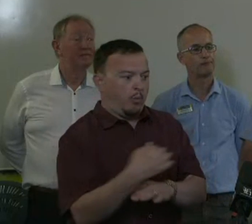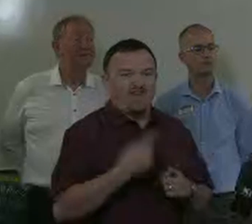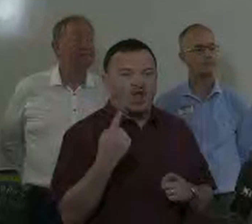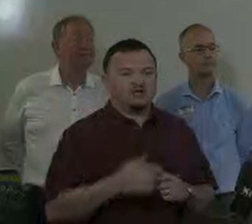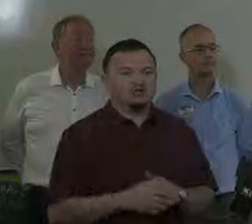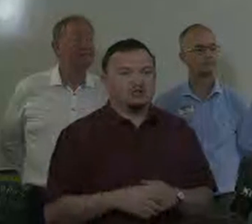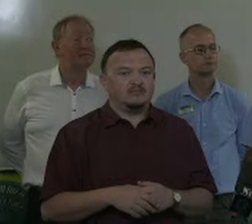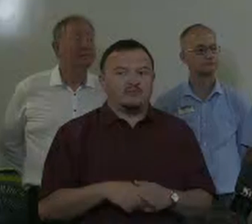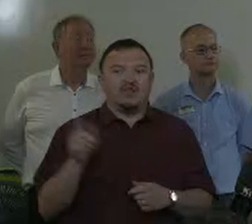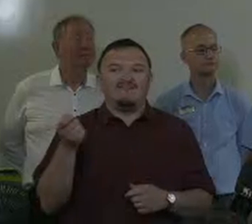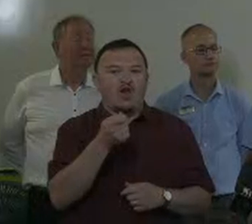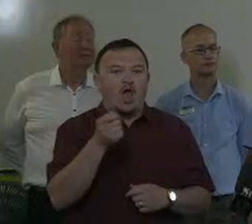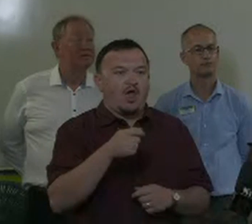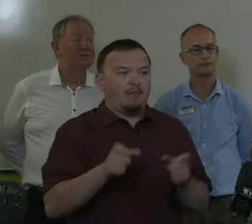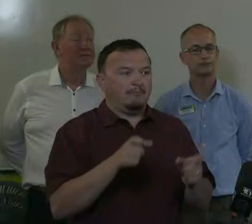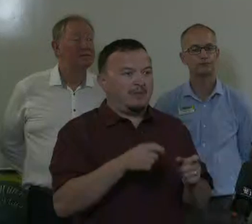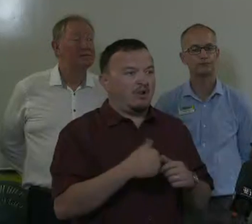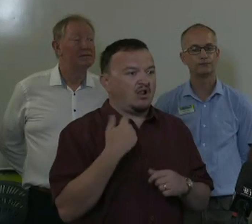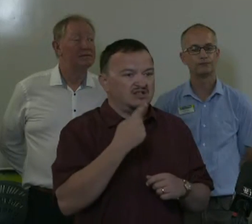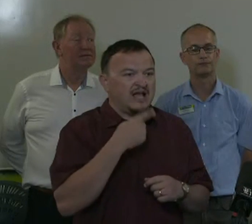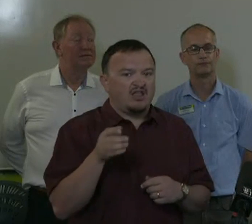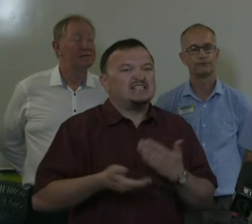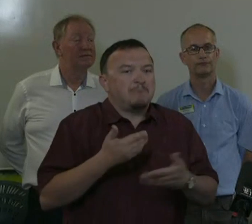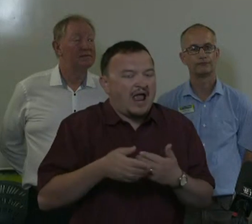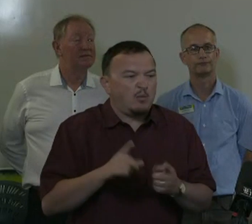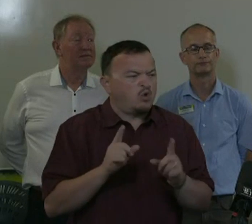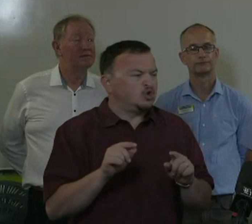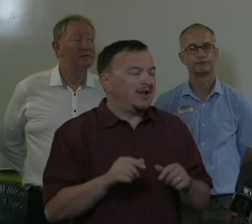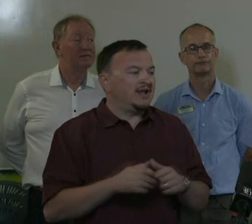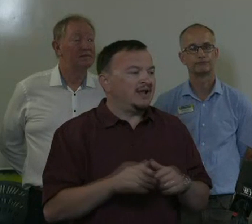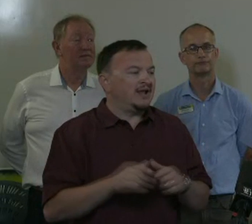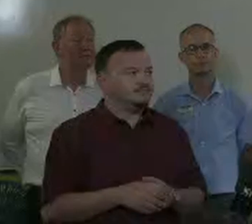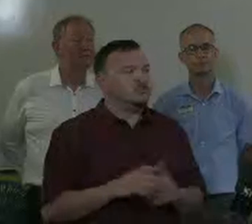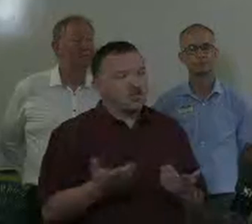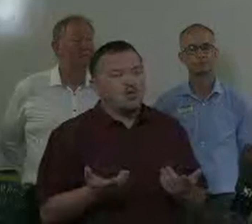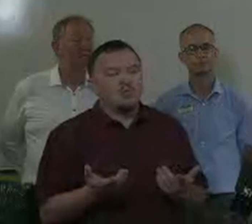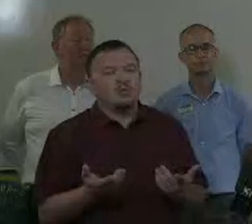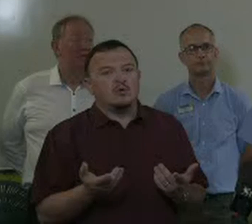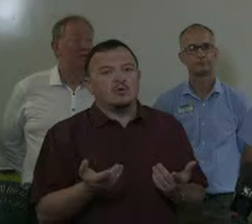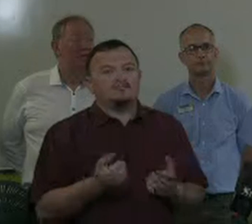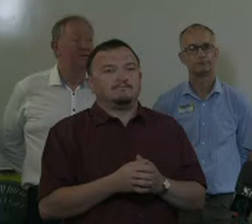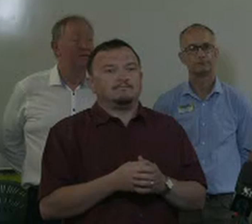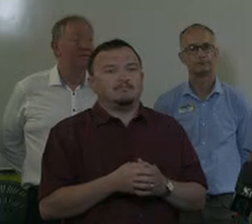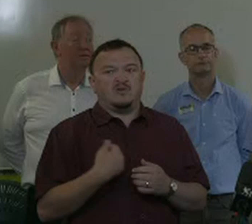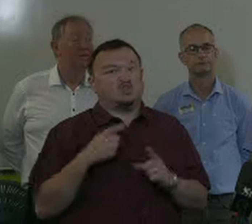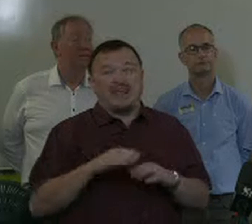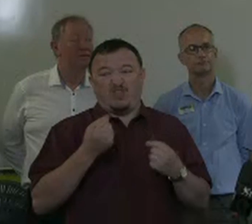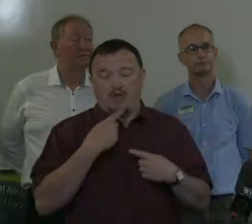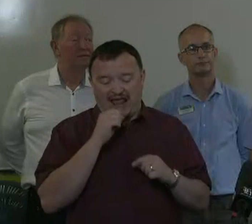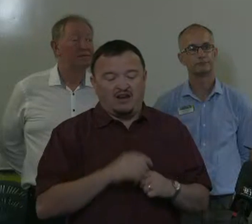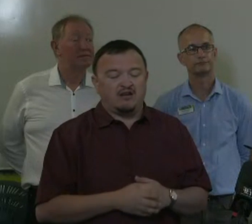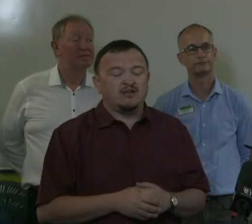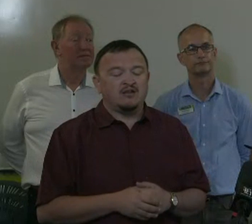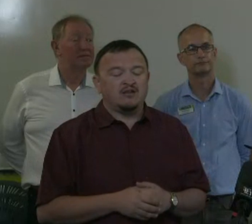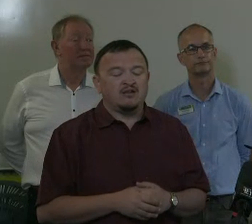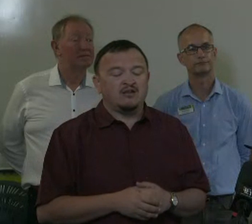fire authorities explaining what they're doing, and so it's all being done. But we're still in